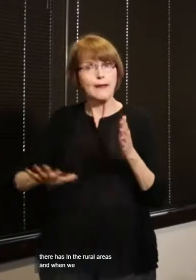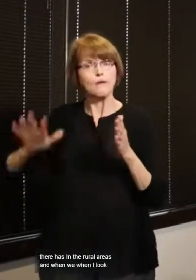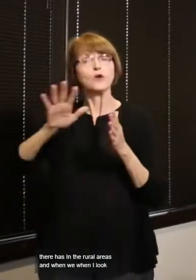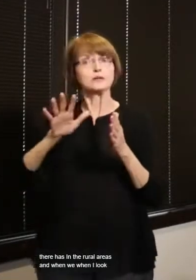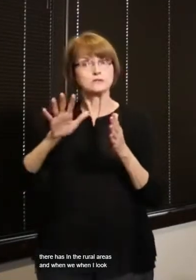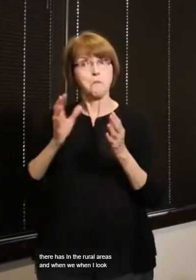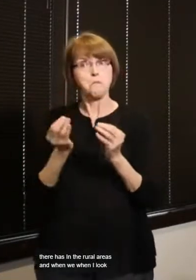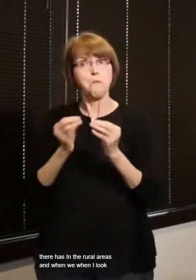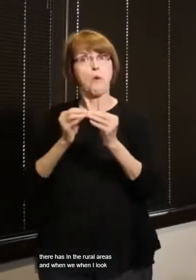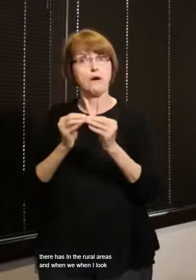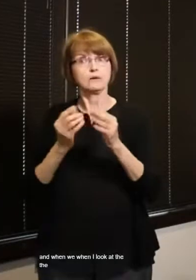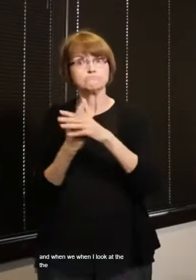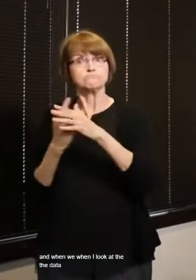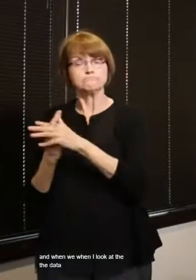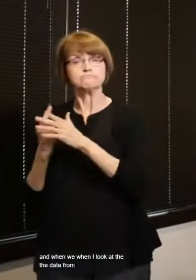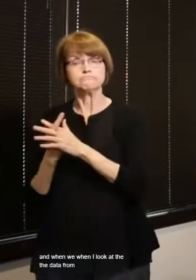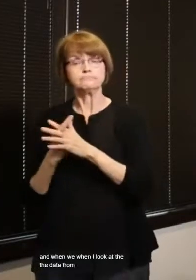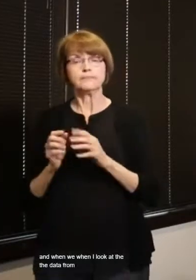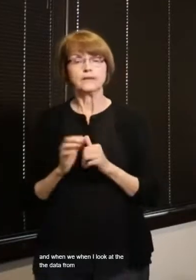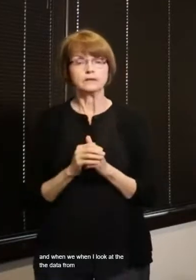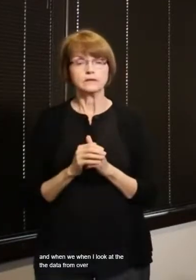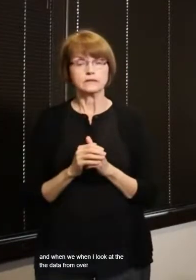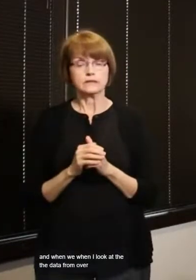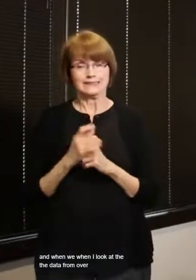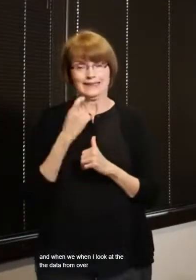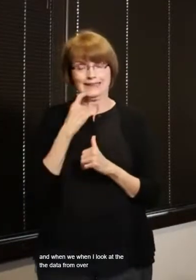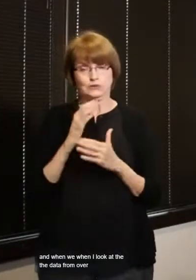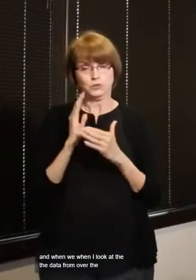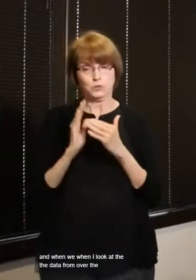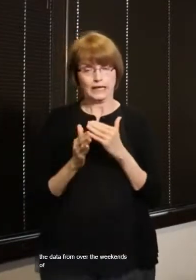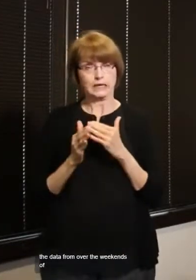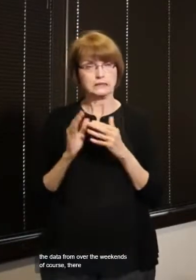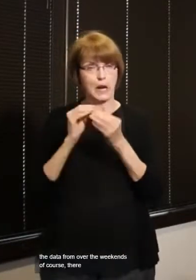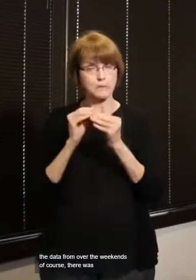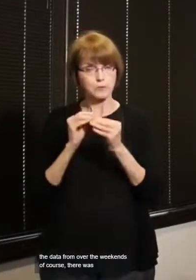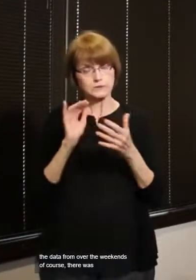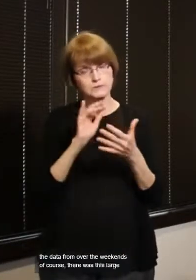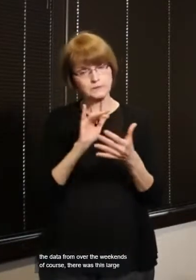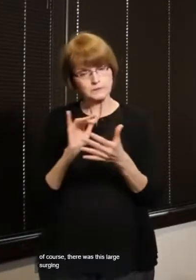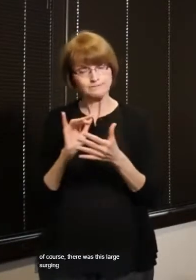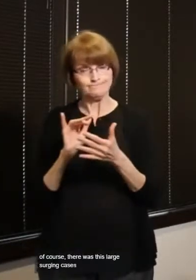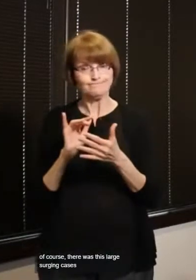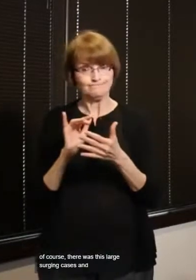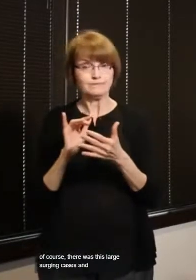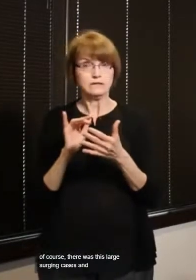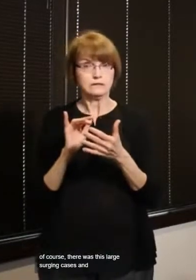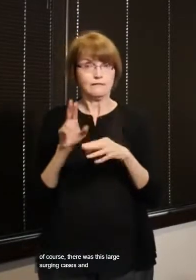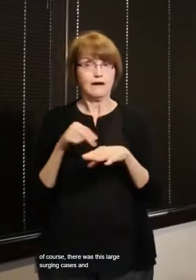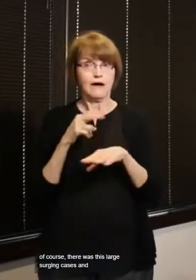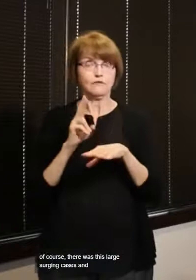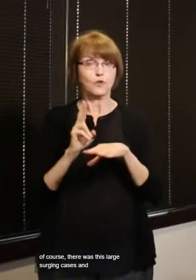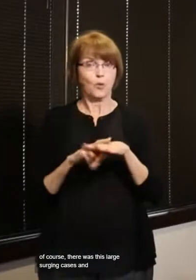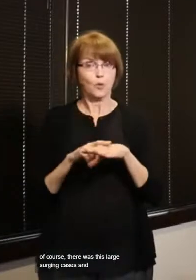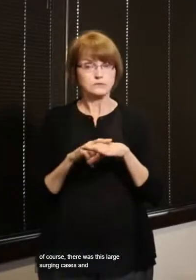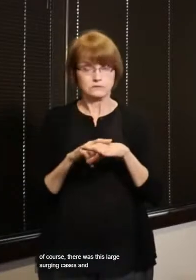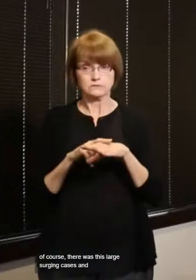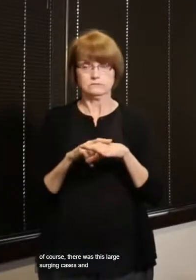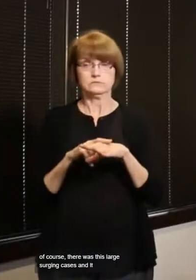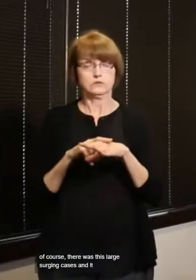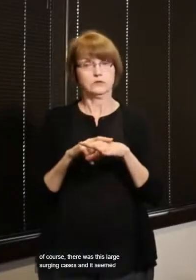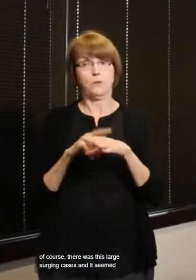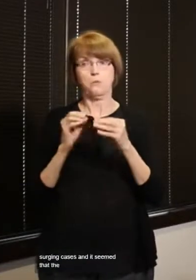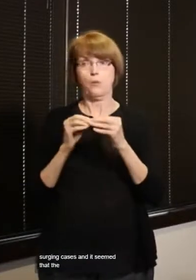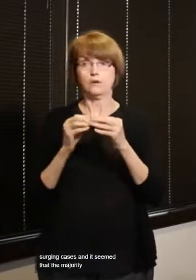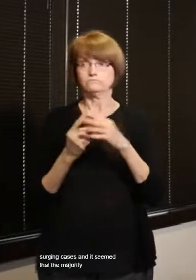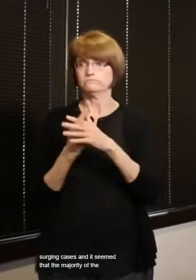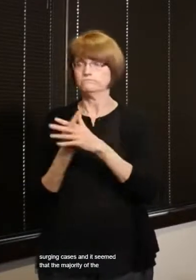looked at the data from over the weekends, of course there was this large surge in cases, and it seemed that a majority